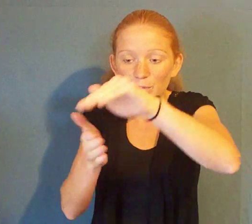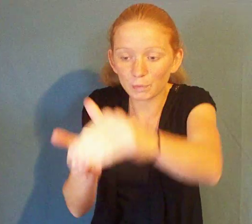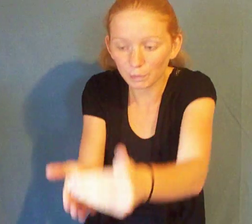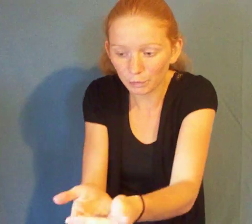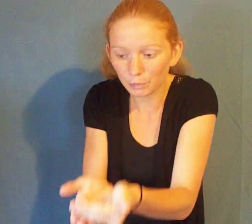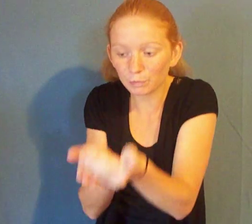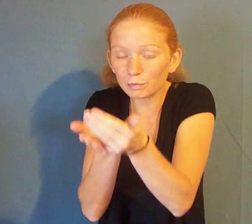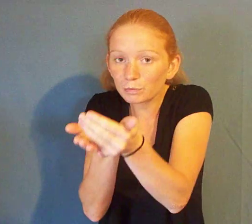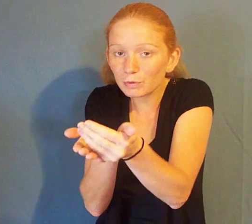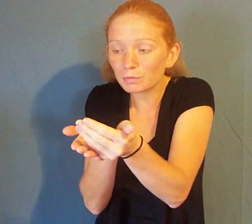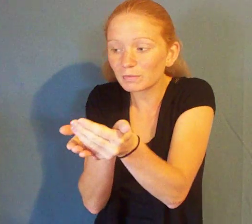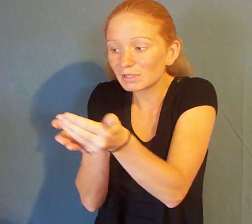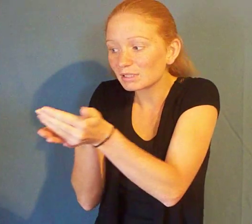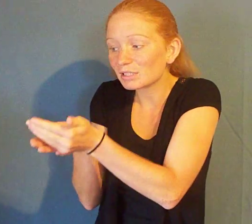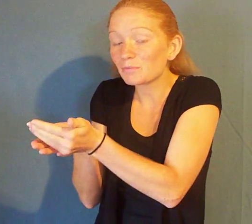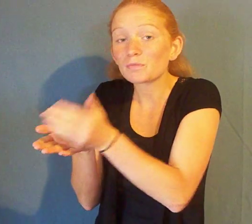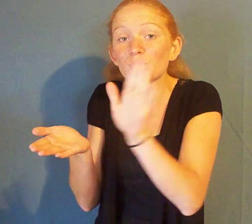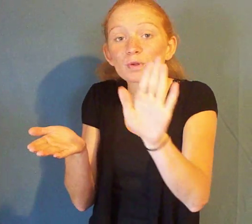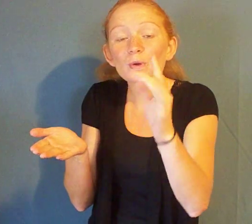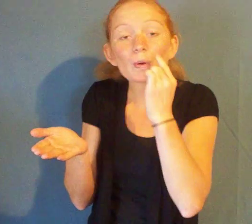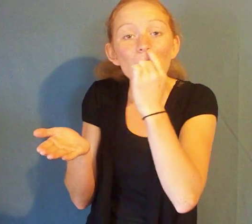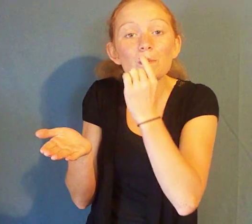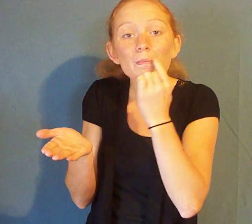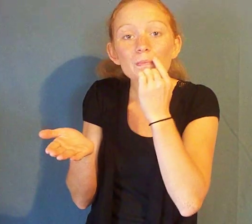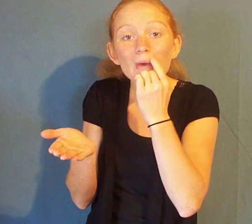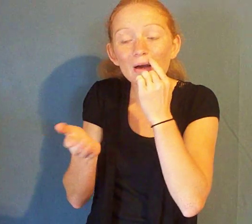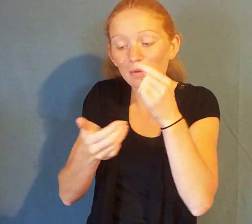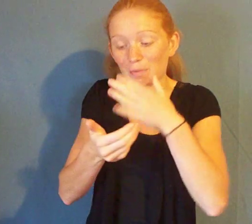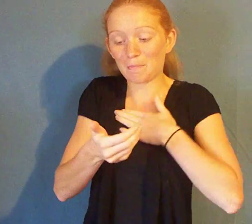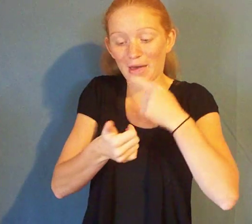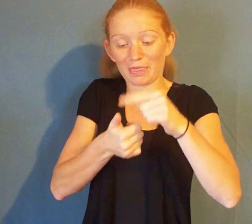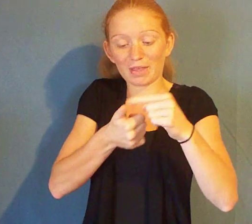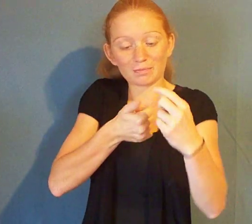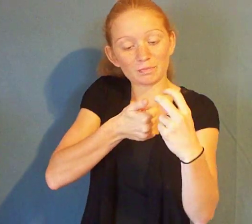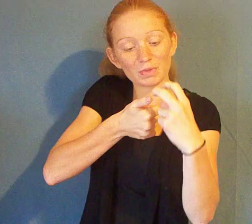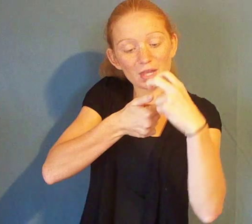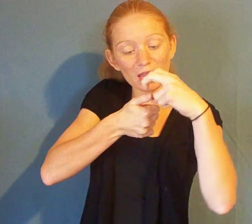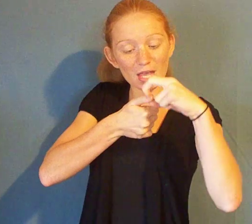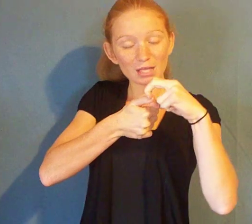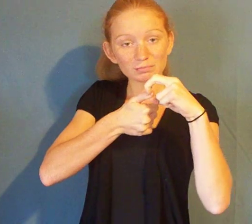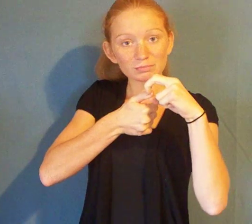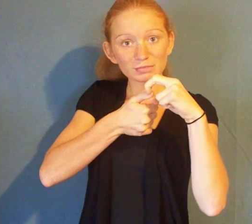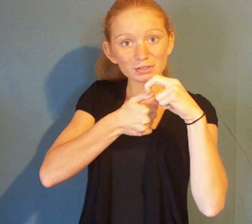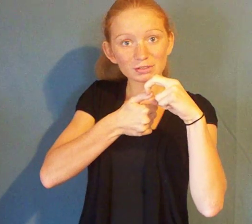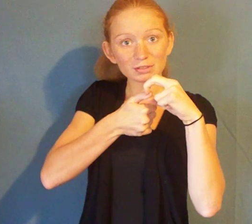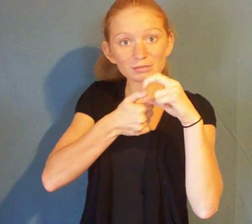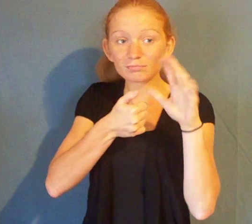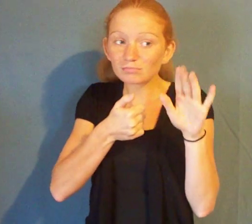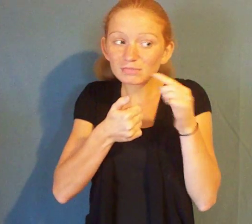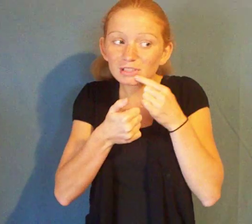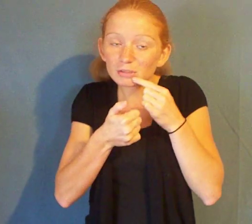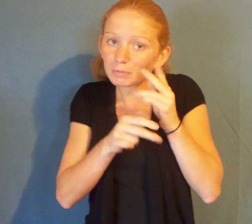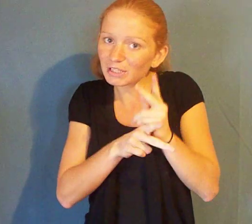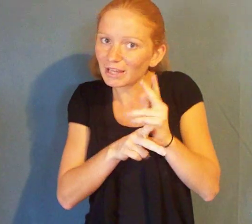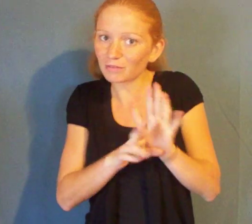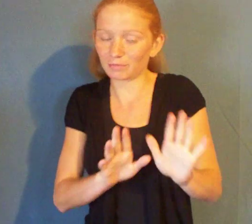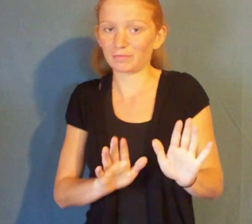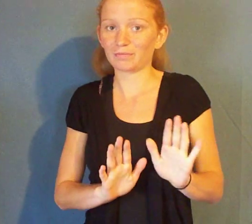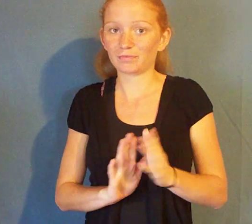and she put her mouth on my thumb and put her teeth on me. She didn't bite me, but just put her teeth on me to let me know to be careful. And so I kind of looked at her and I'm like, okay, I'll